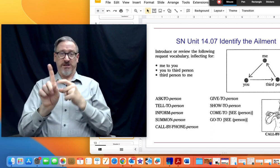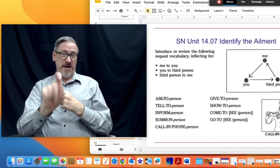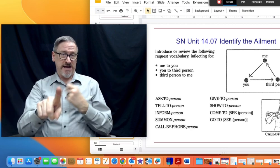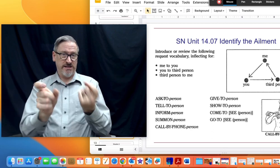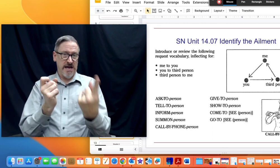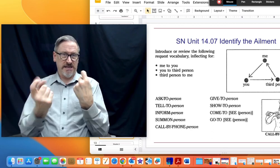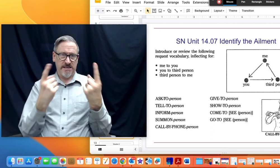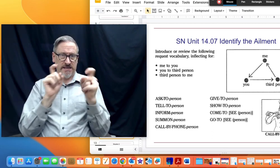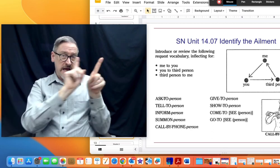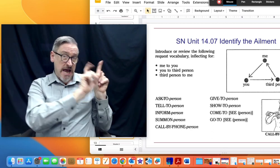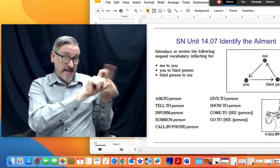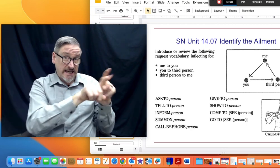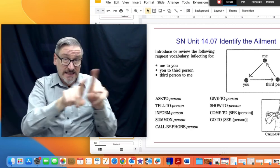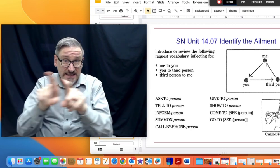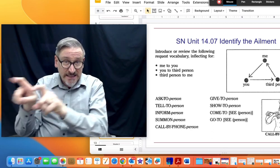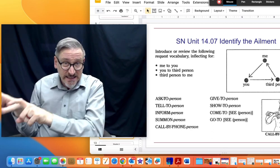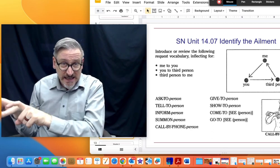Ask.